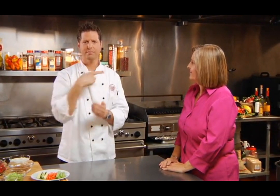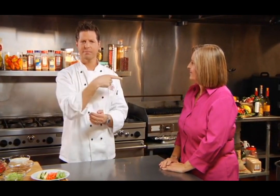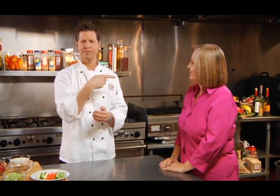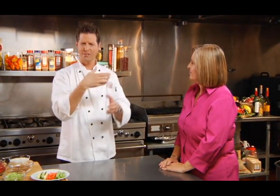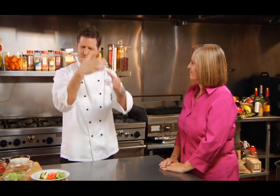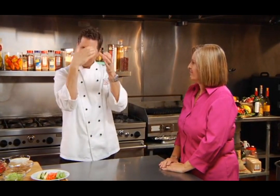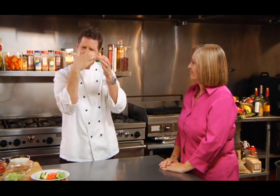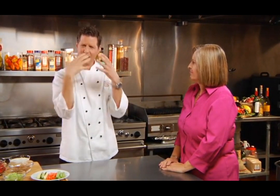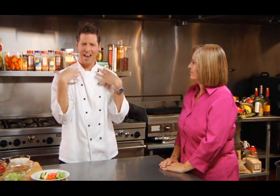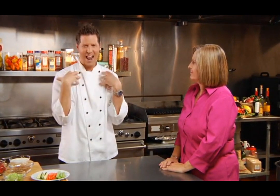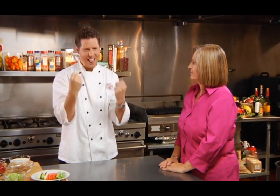foods.